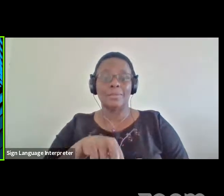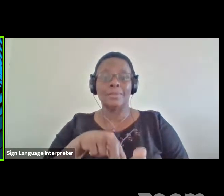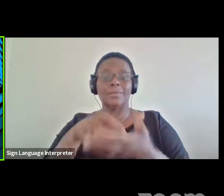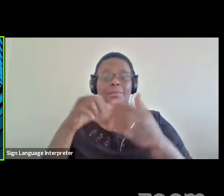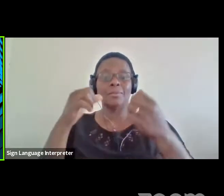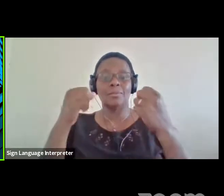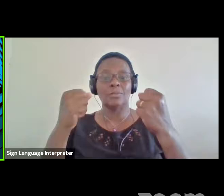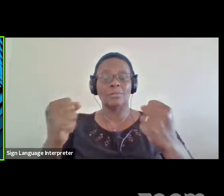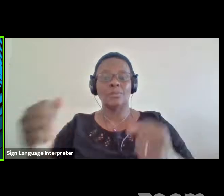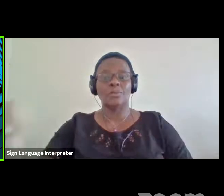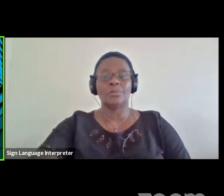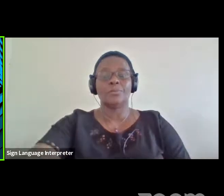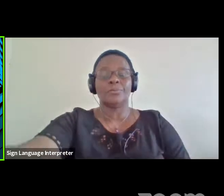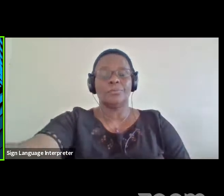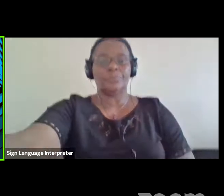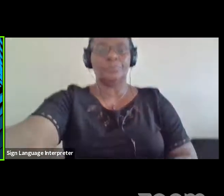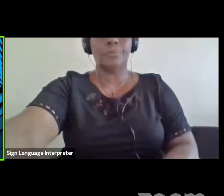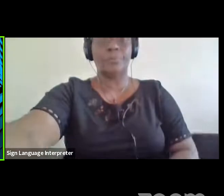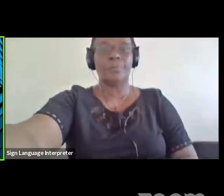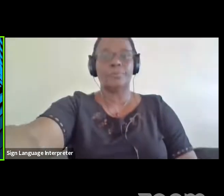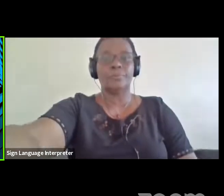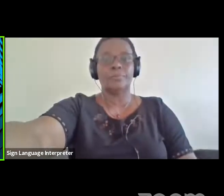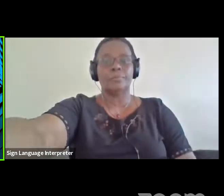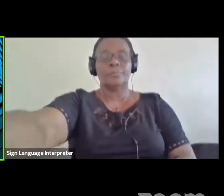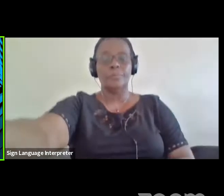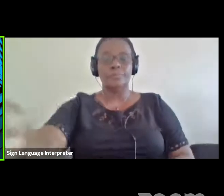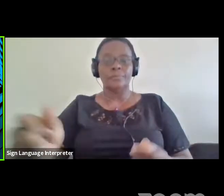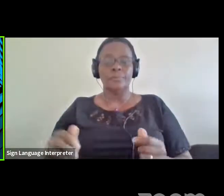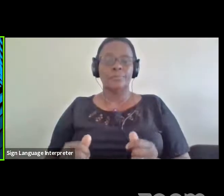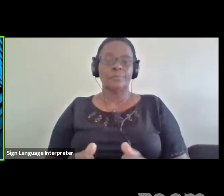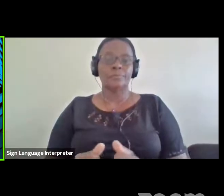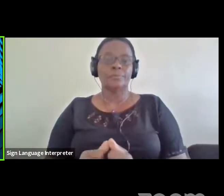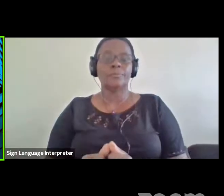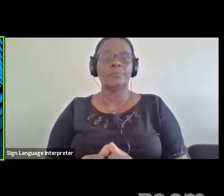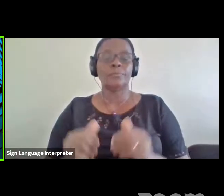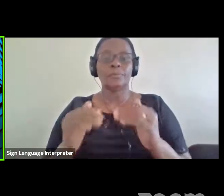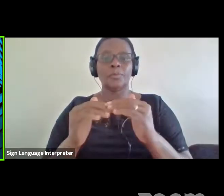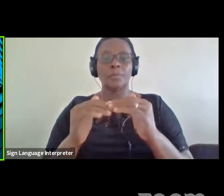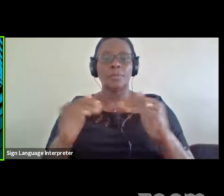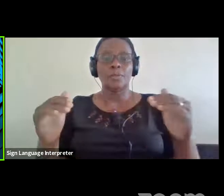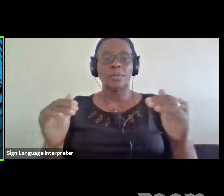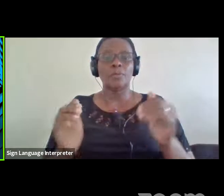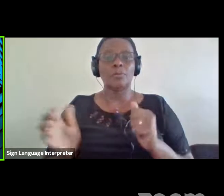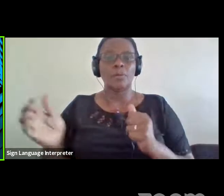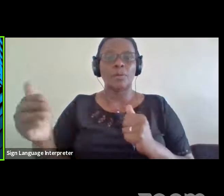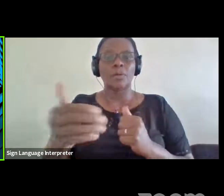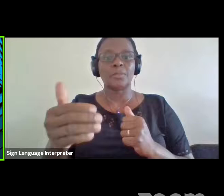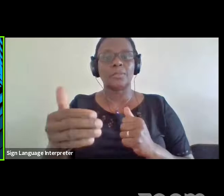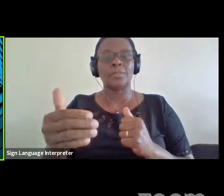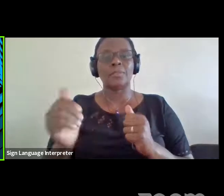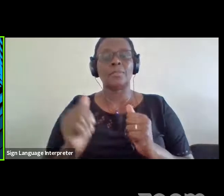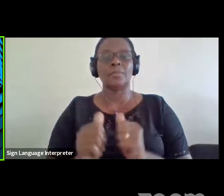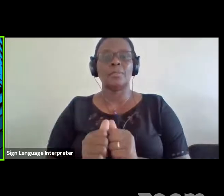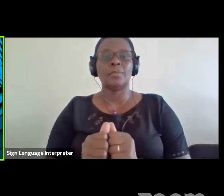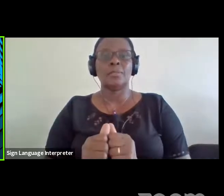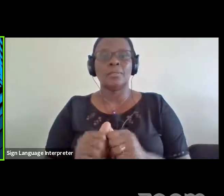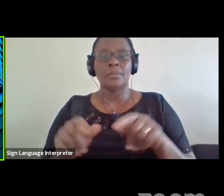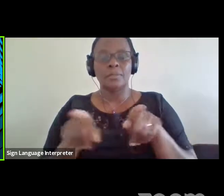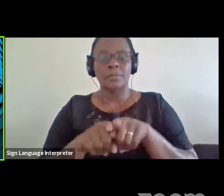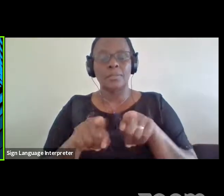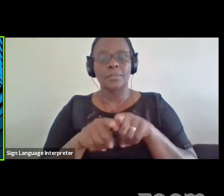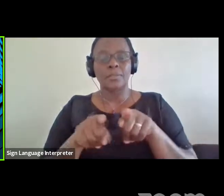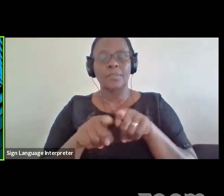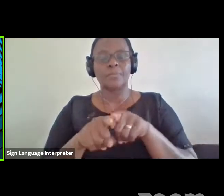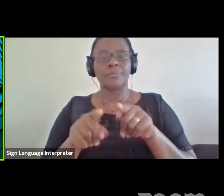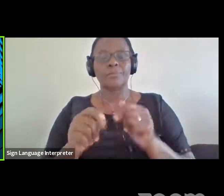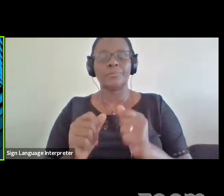important it is. Protecting the fair and equal access to the internet is fundamentally crucial for our